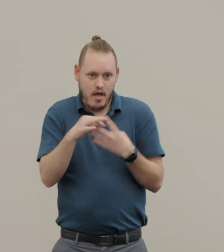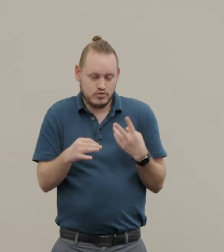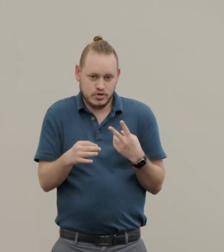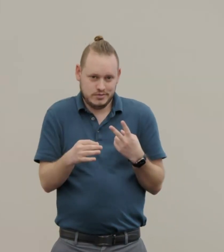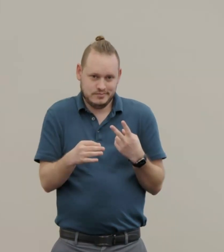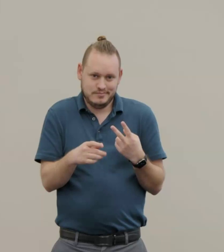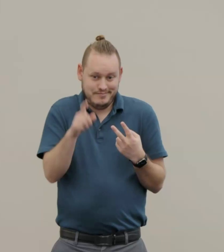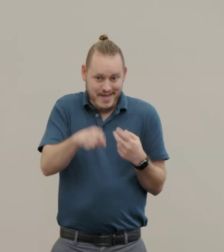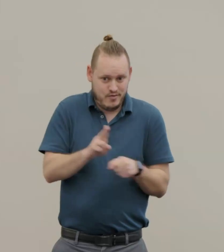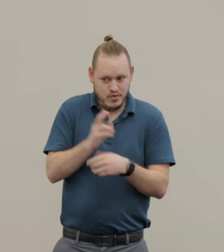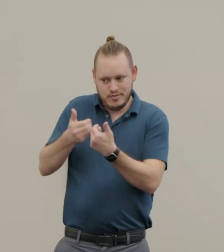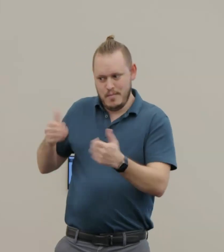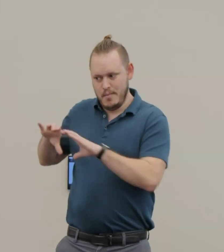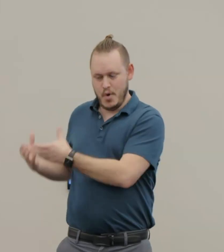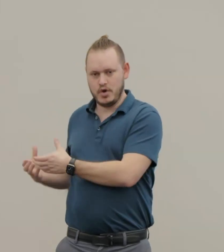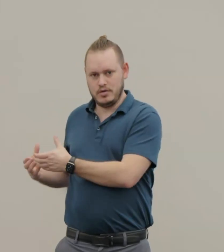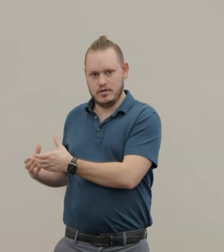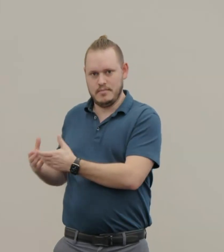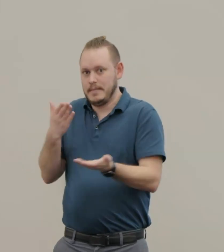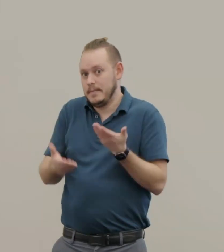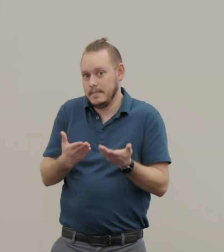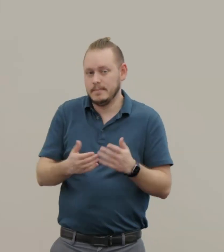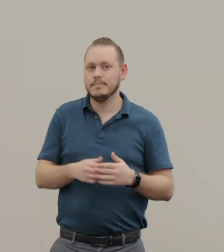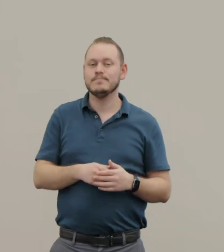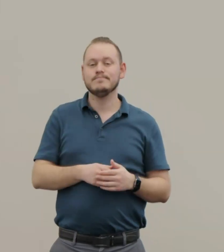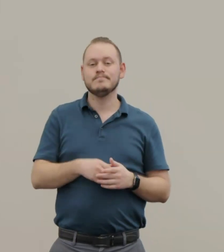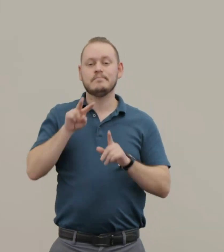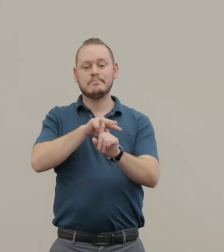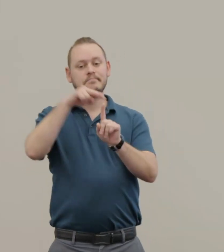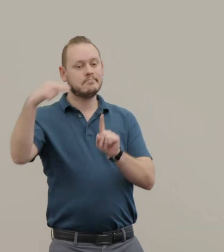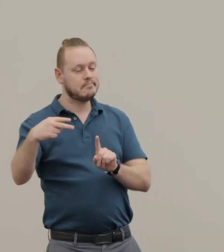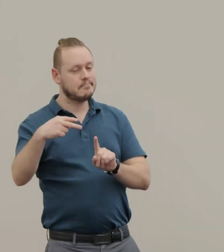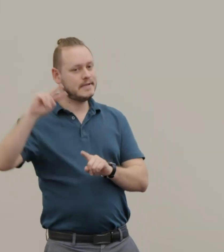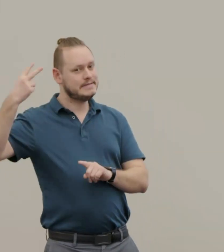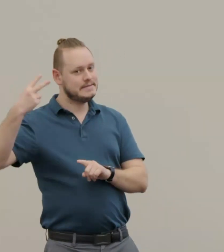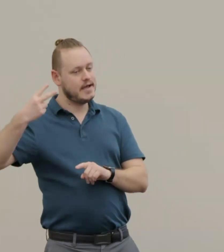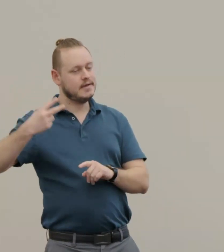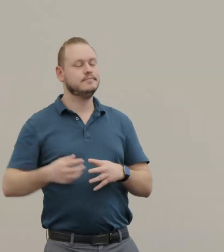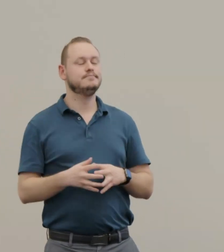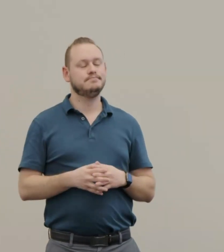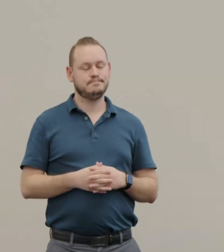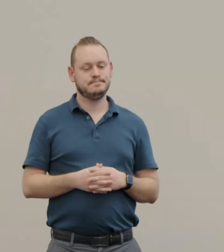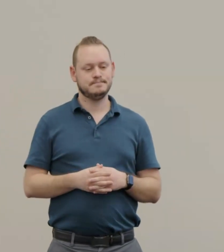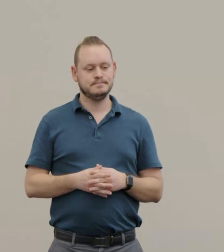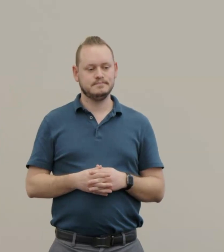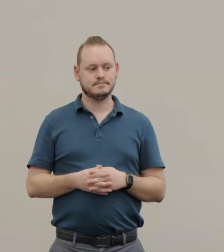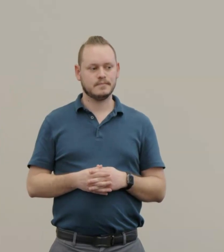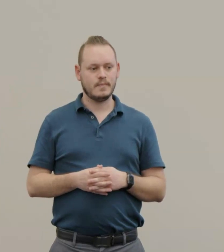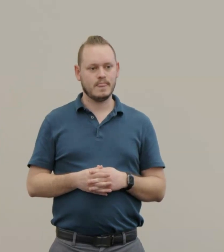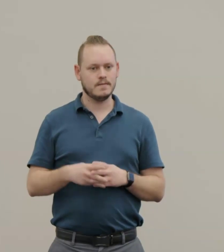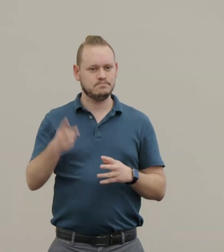option. So there is the second side of that I've seen a lot of people